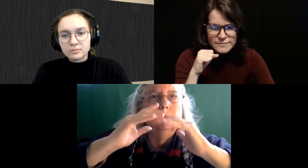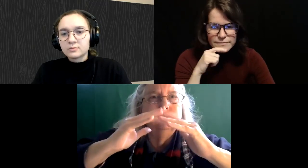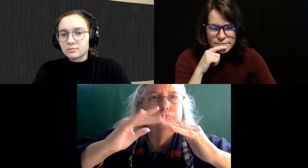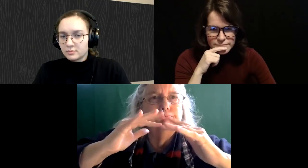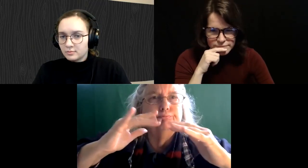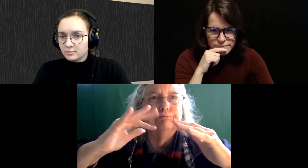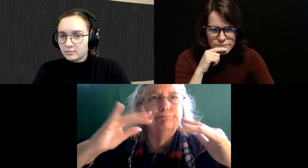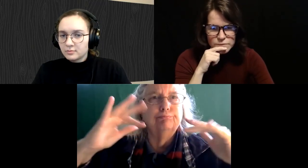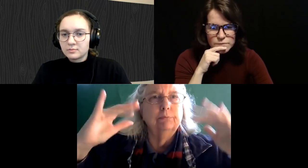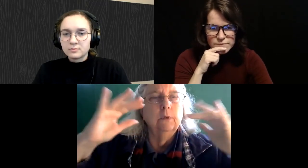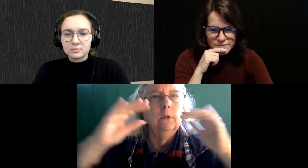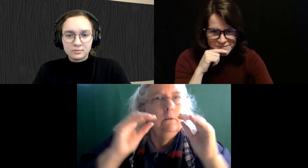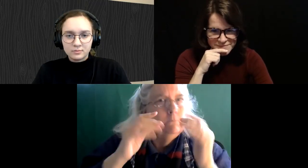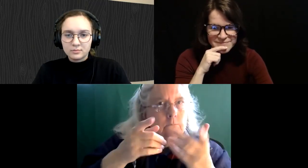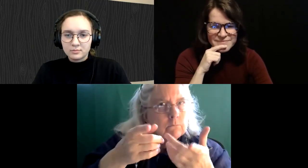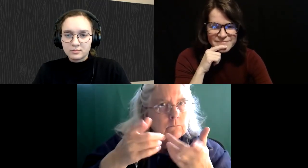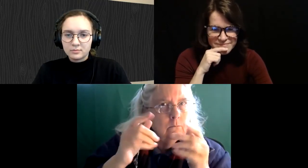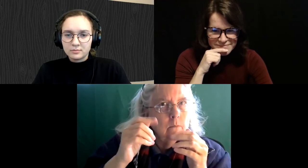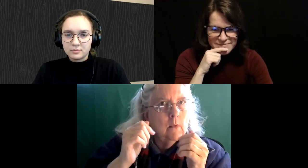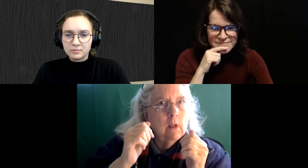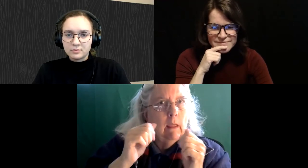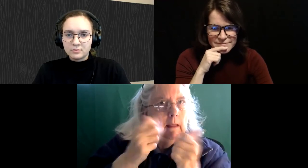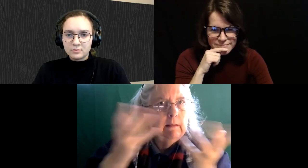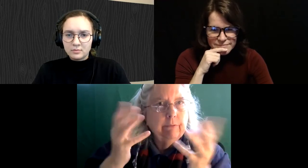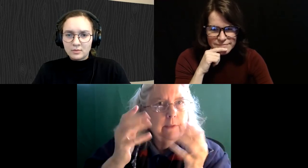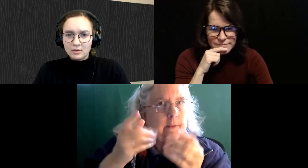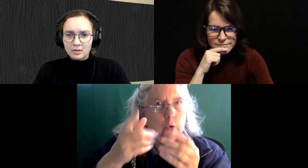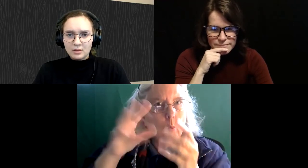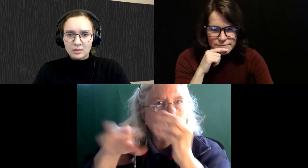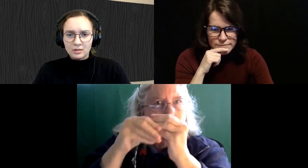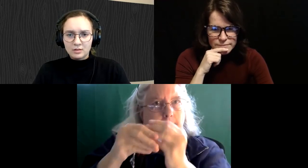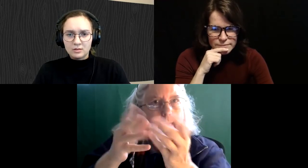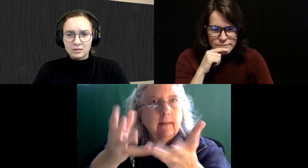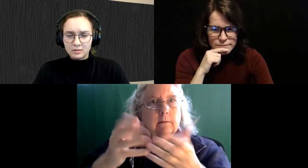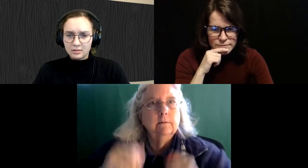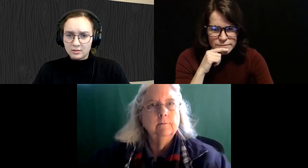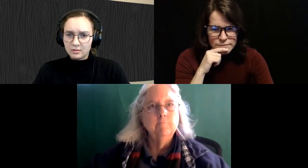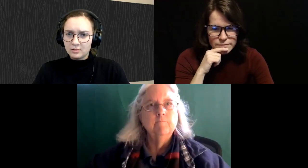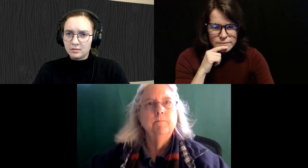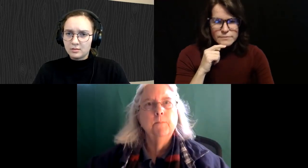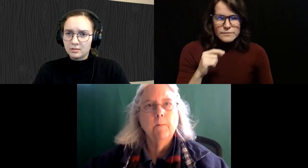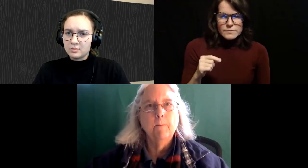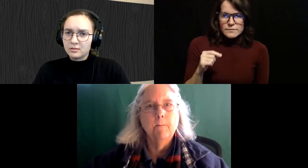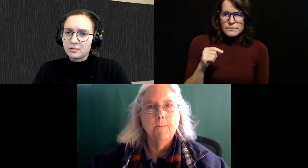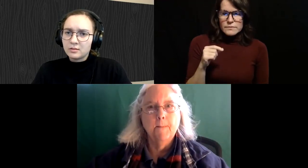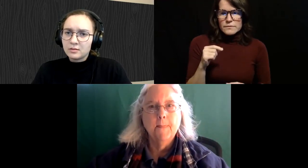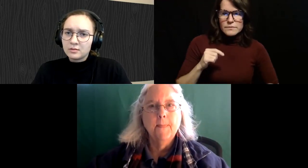your job, all these different things. So is there anything that you would add to that?